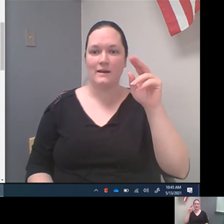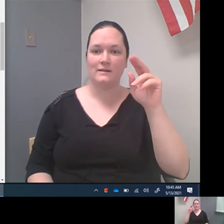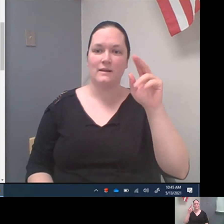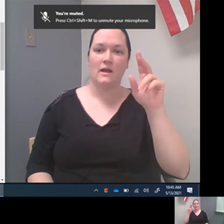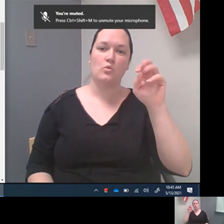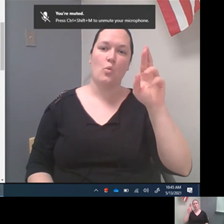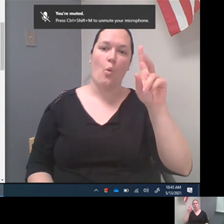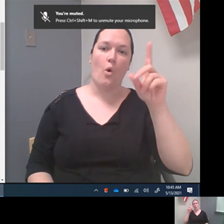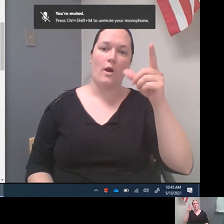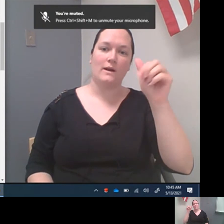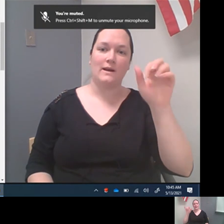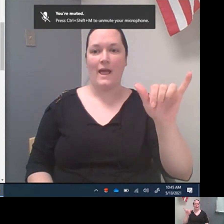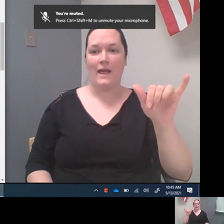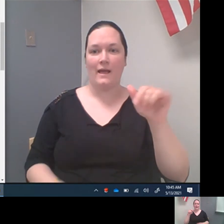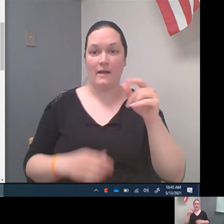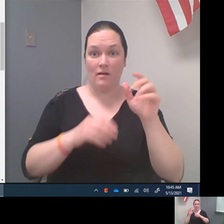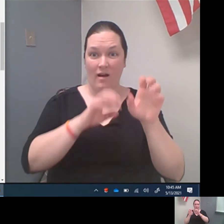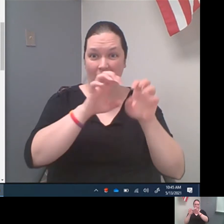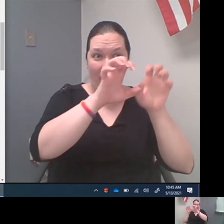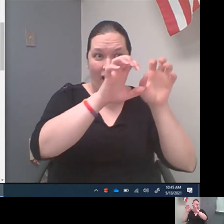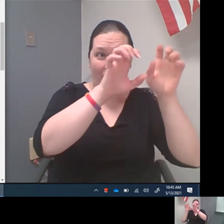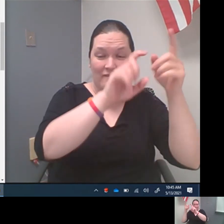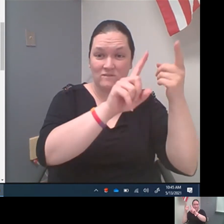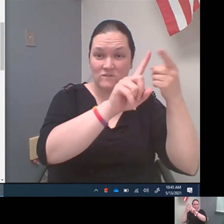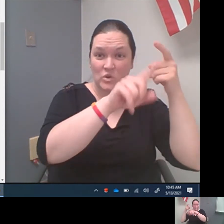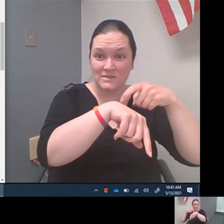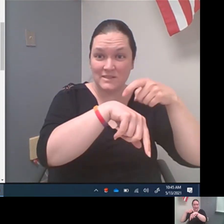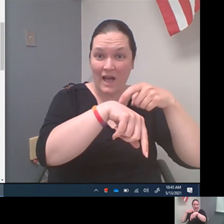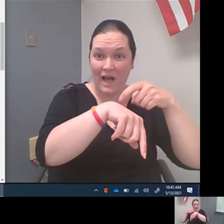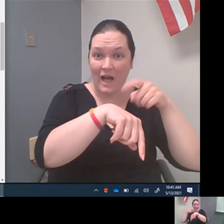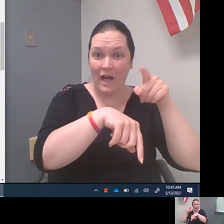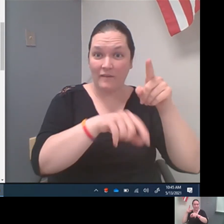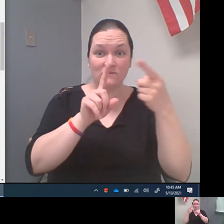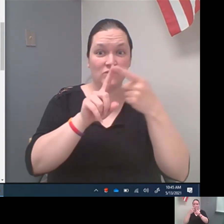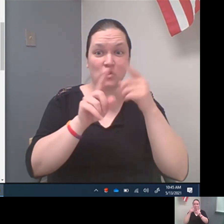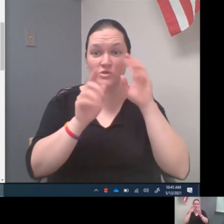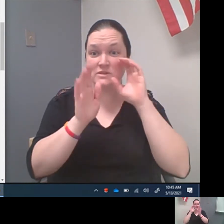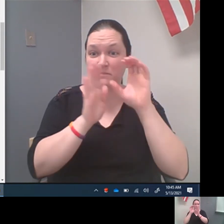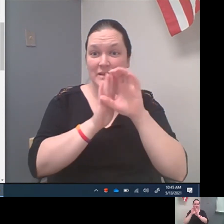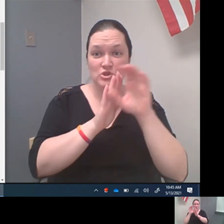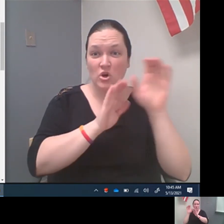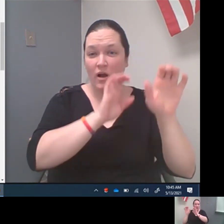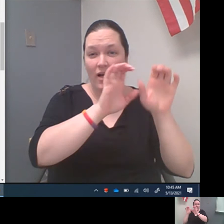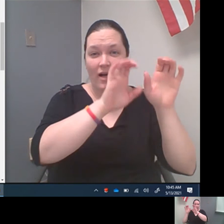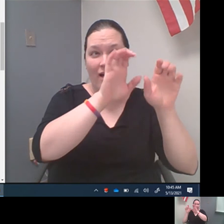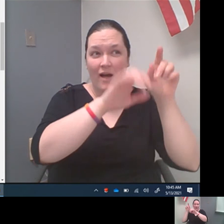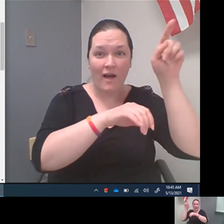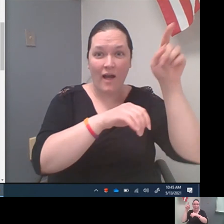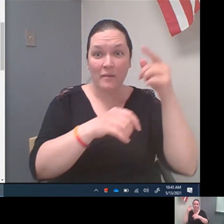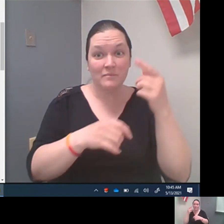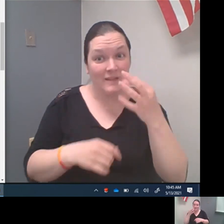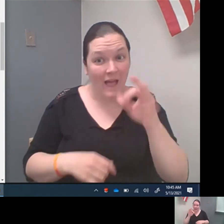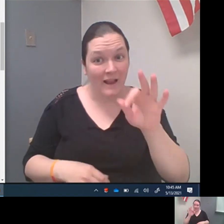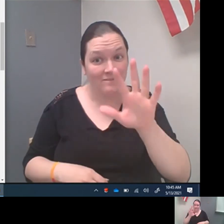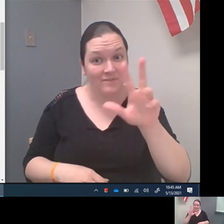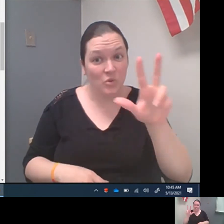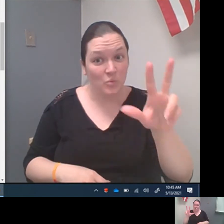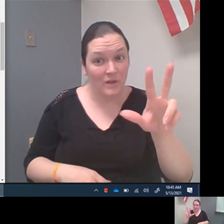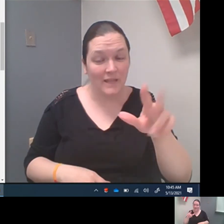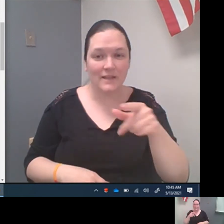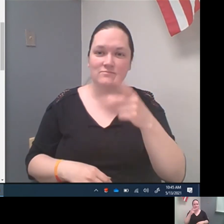time. And you can see Tenzing Norgay right up on top, the first photo ever taken from the top of Mount Everest. It wasn't until 1953,